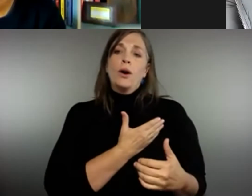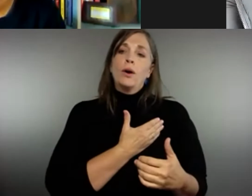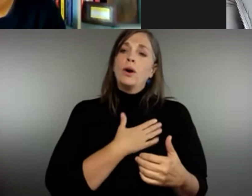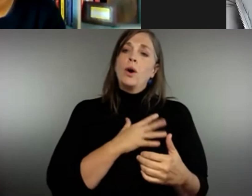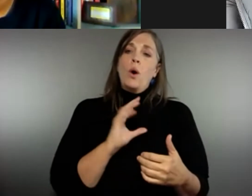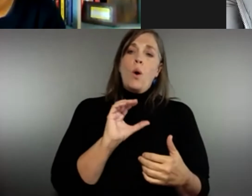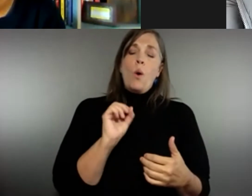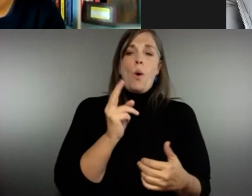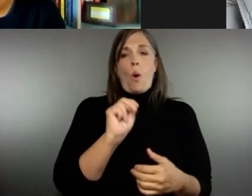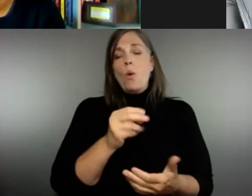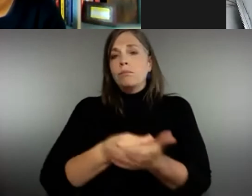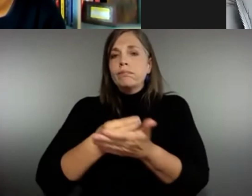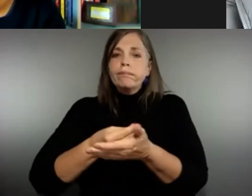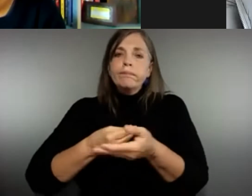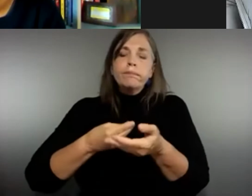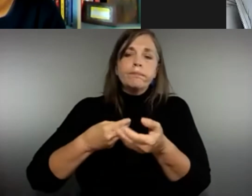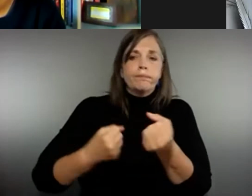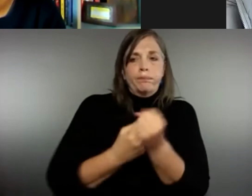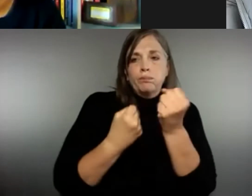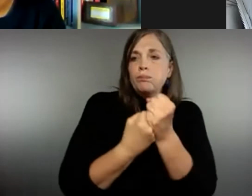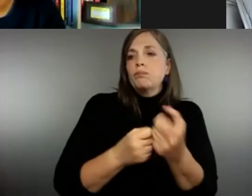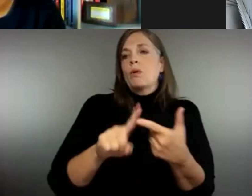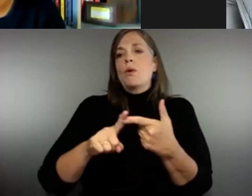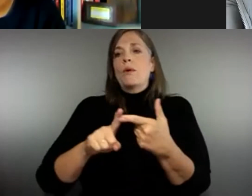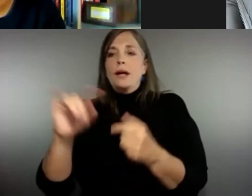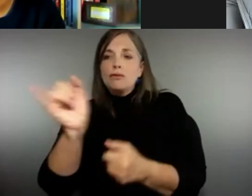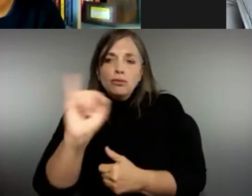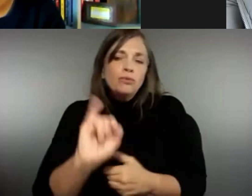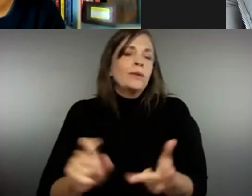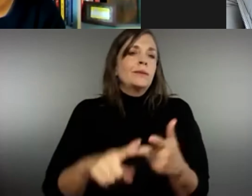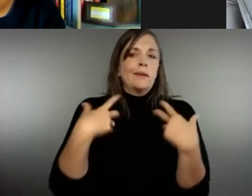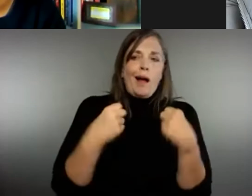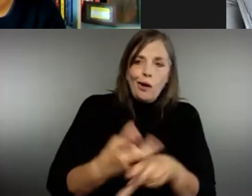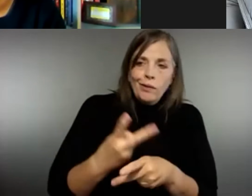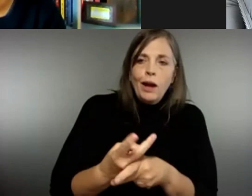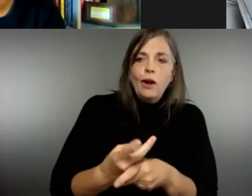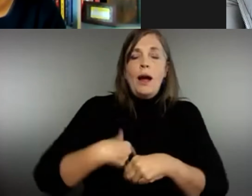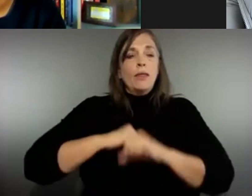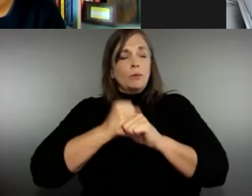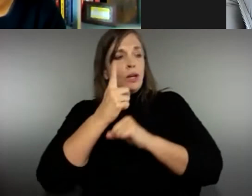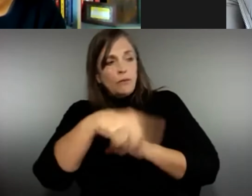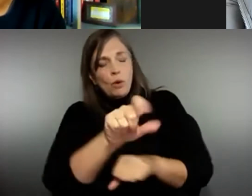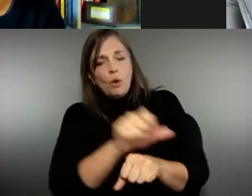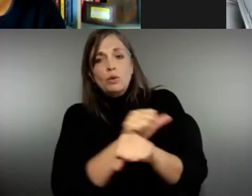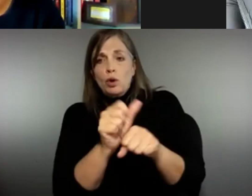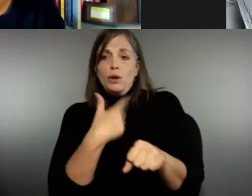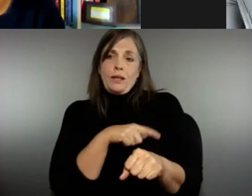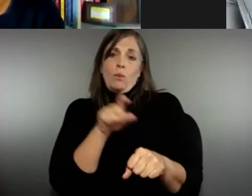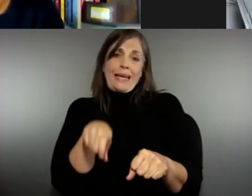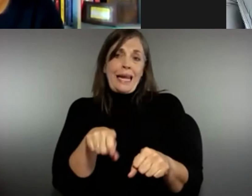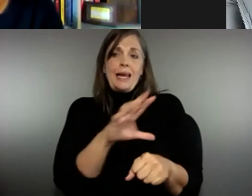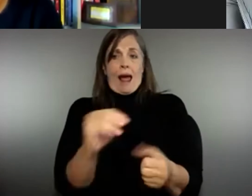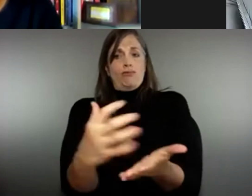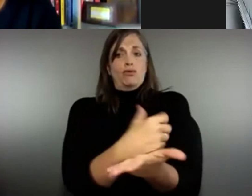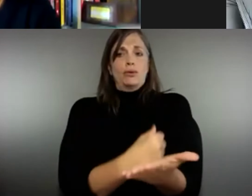health care health care coverage and the protections for our workers and our communities that that we need and deserve so and i